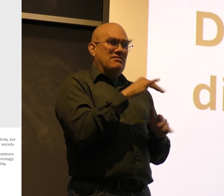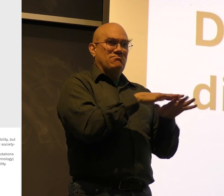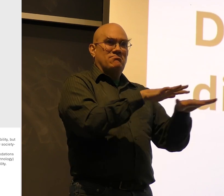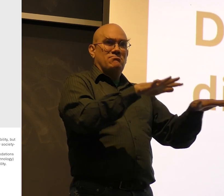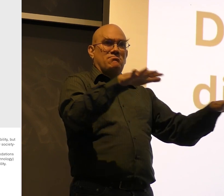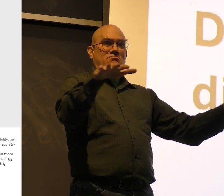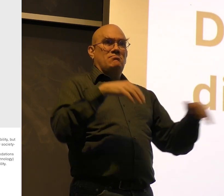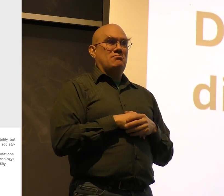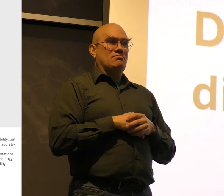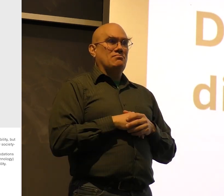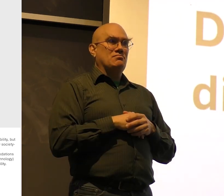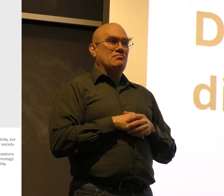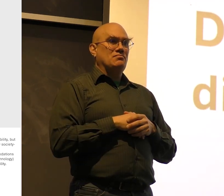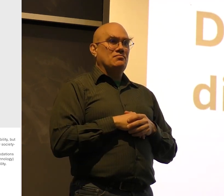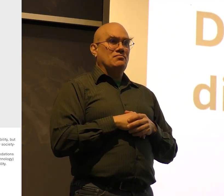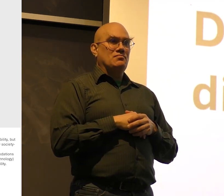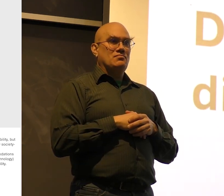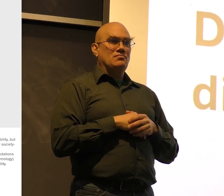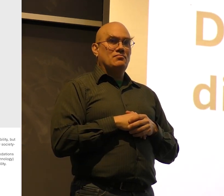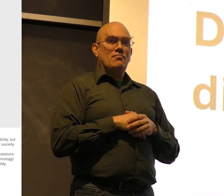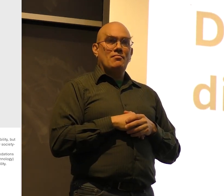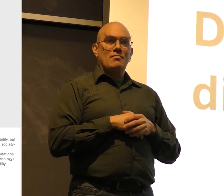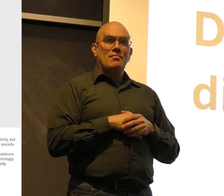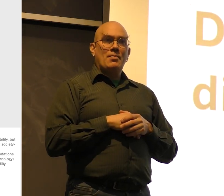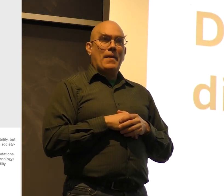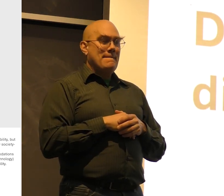their identity and experiences to such a broad audience.